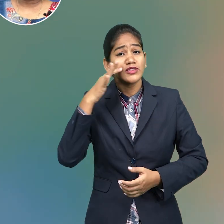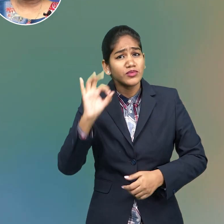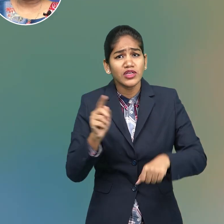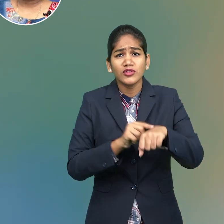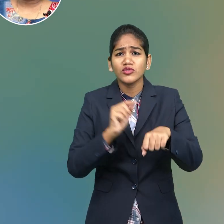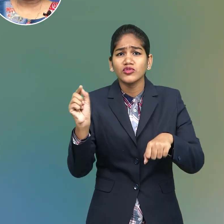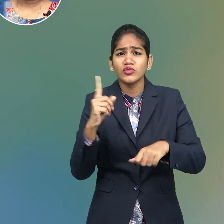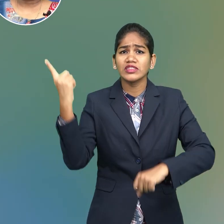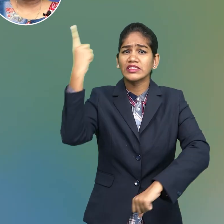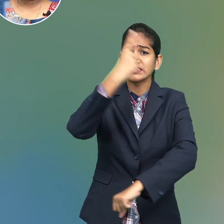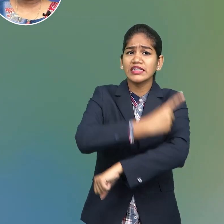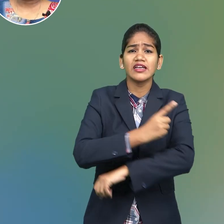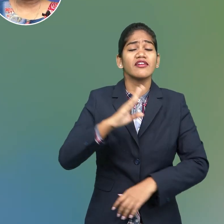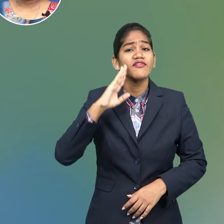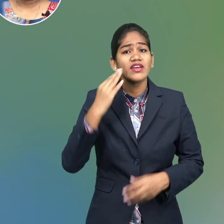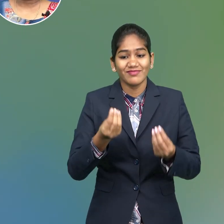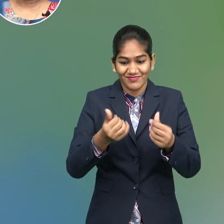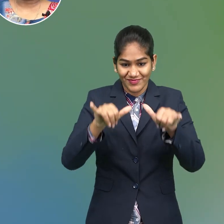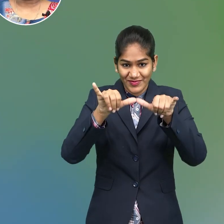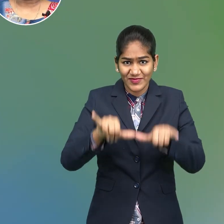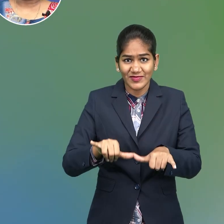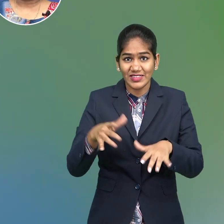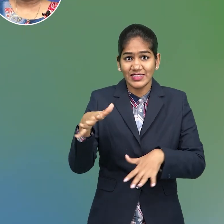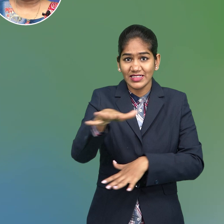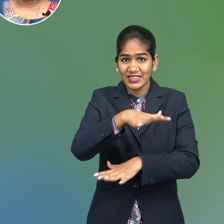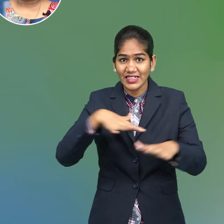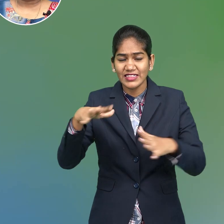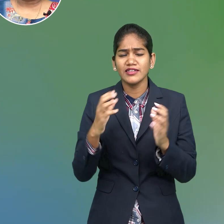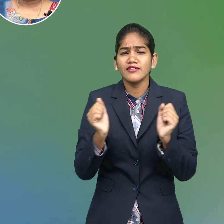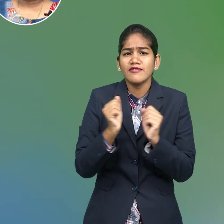especially during the day when the land surface is warmer.